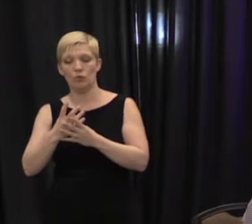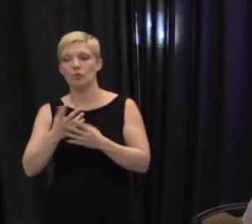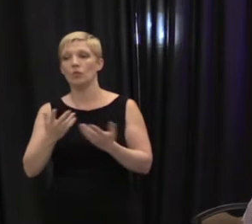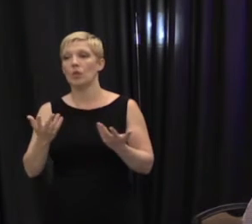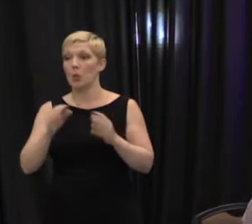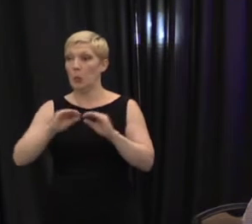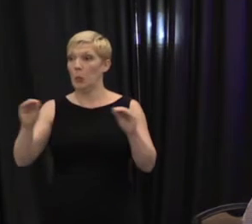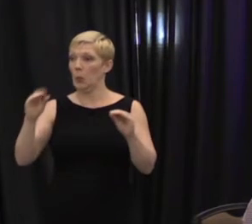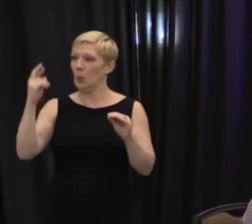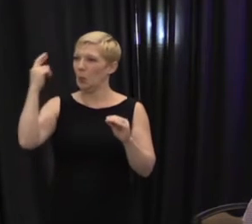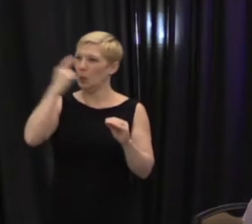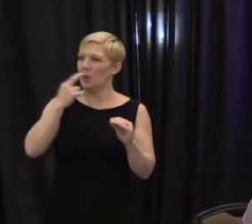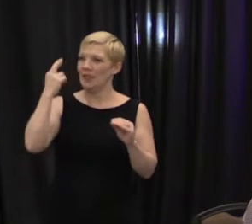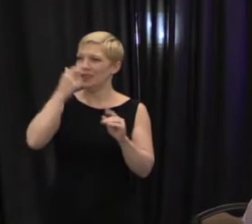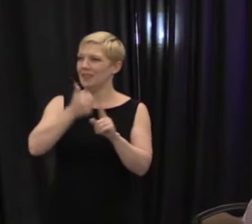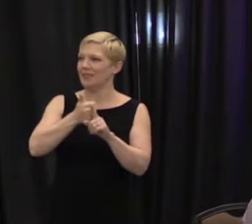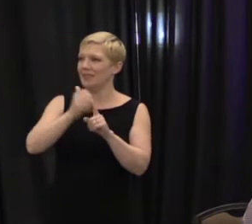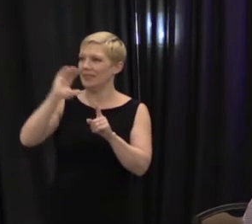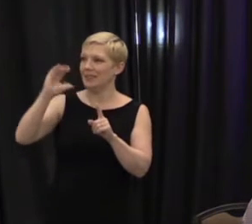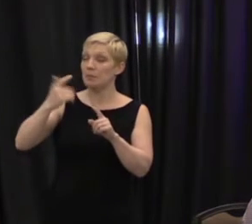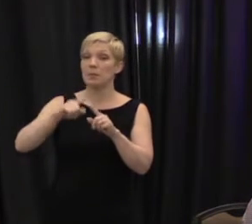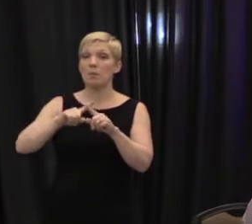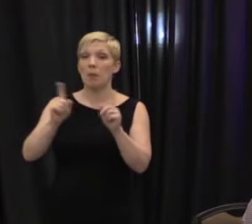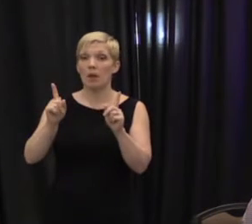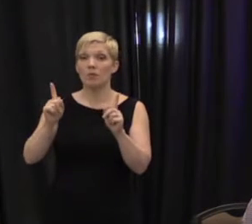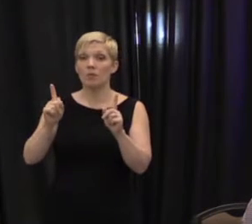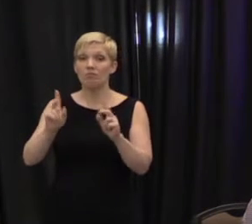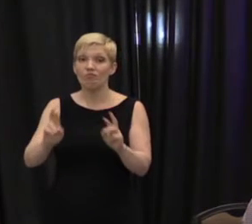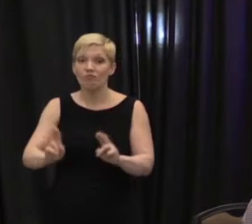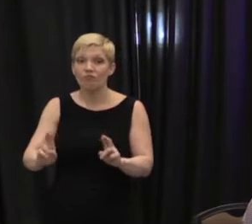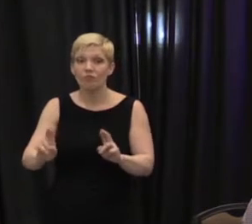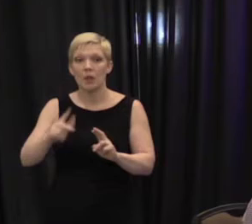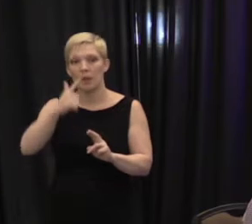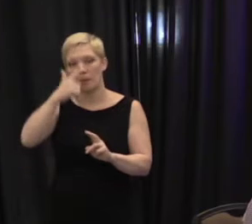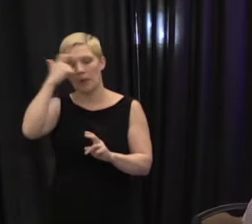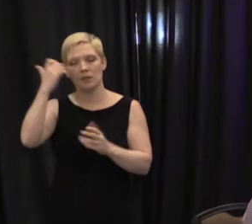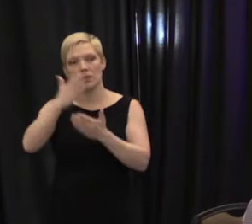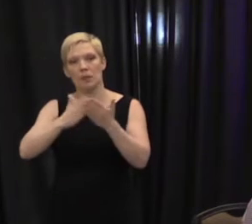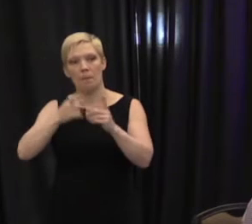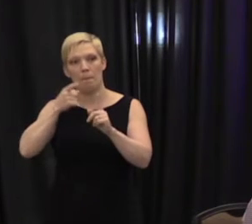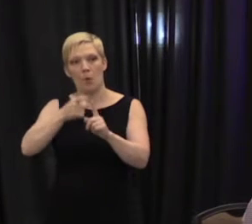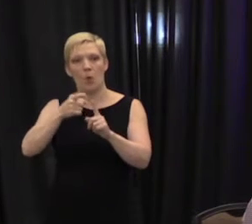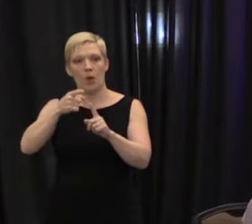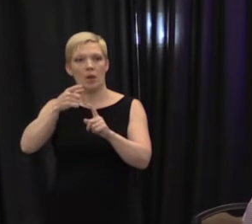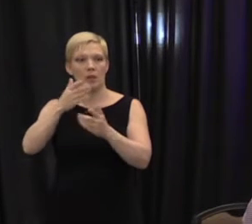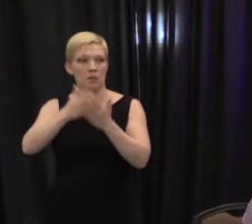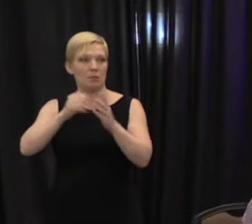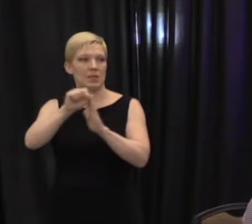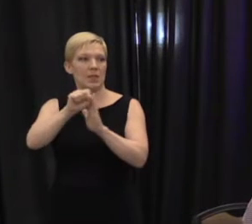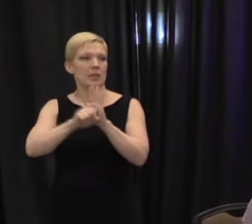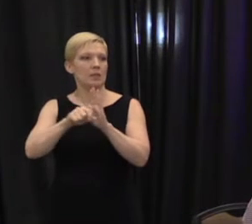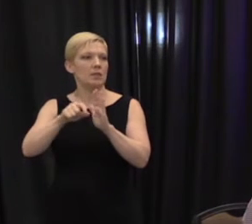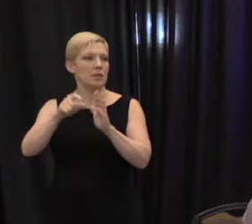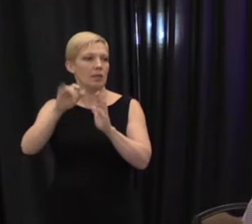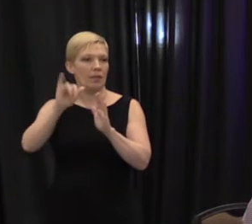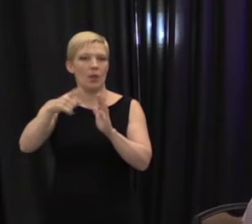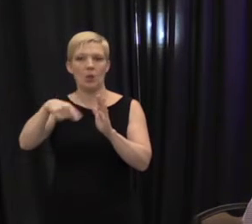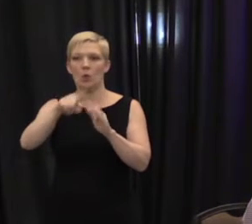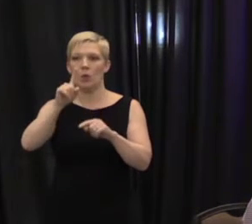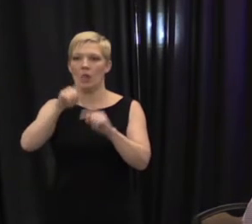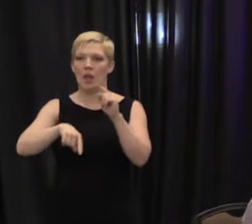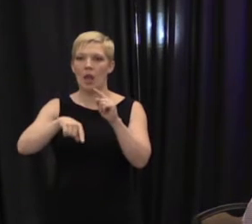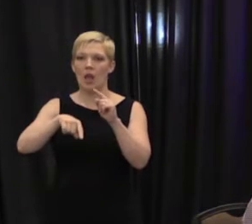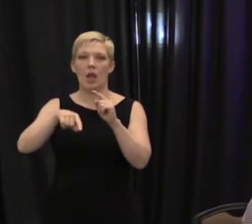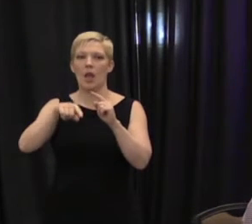reason, but it's being ready, and that's the problem. At some point, in some state, it will no longer be able to be something you can kill by